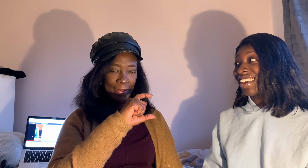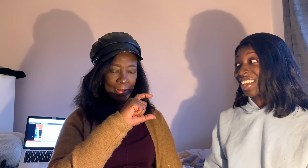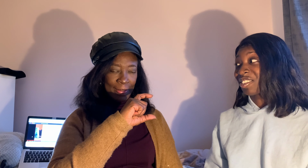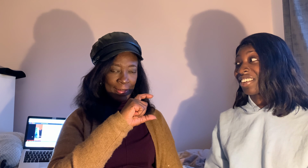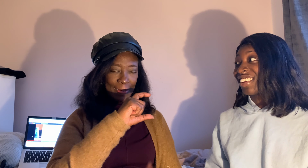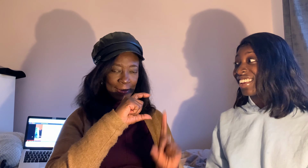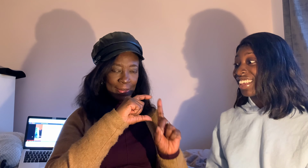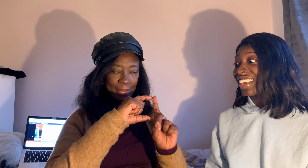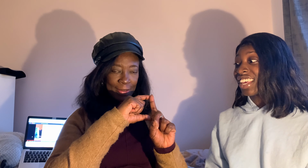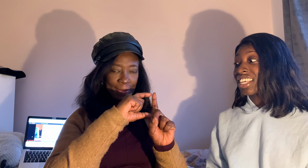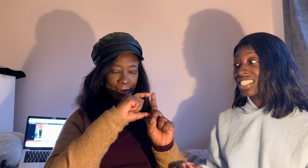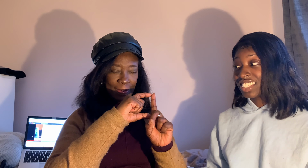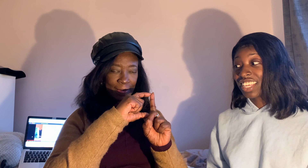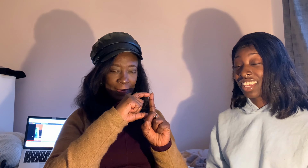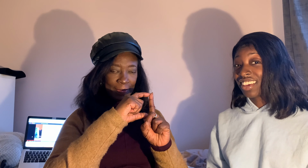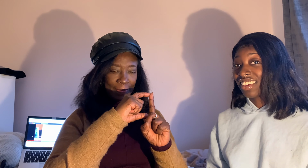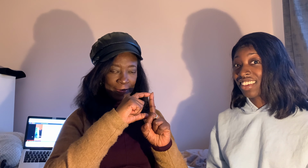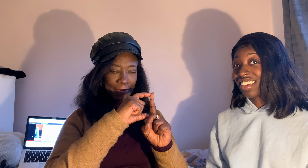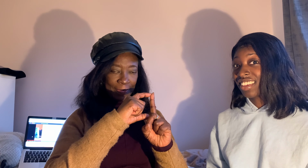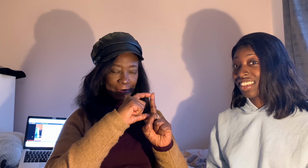Next one. D.